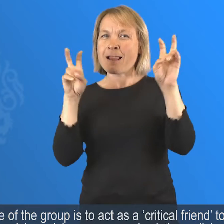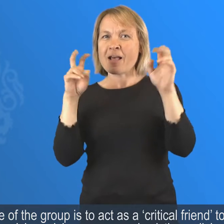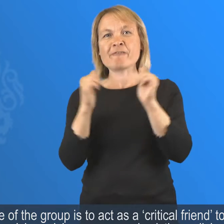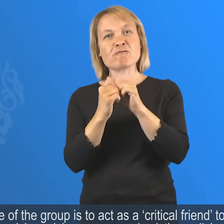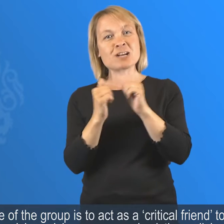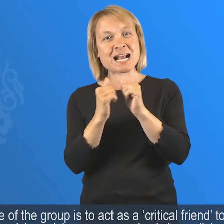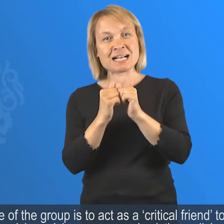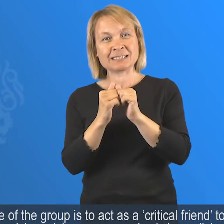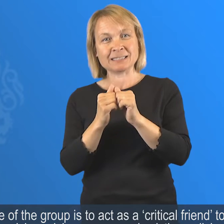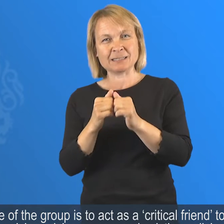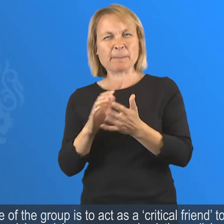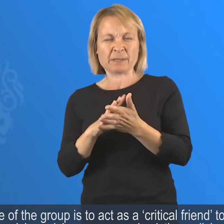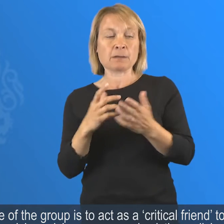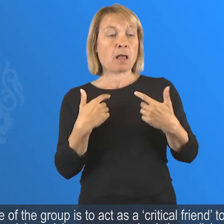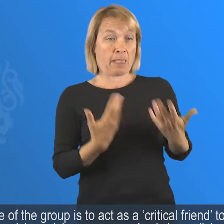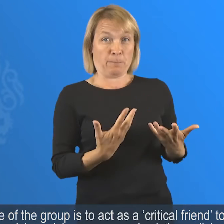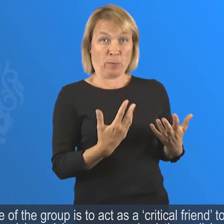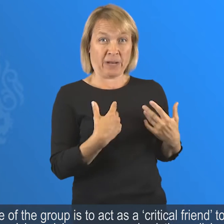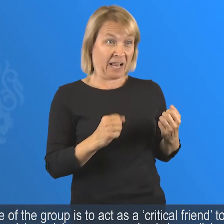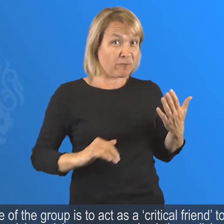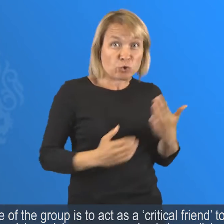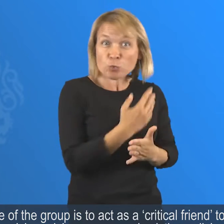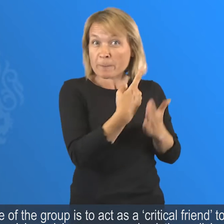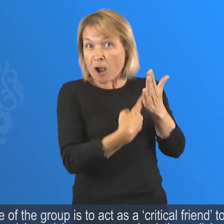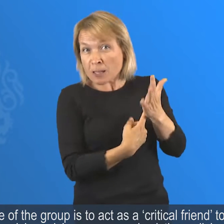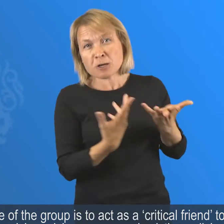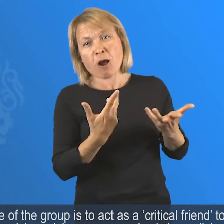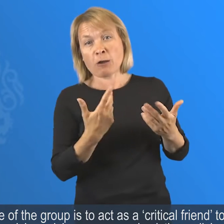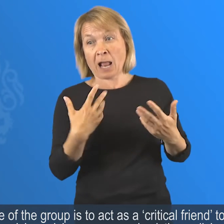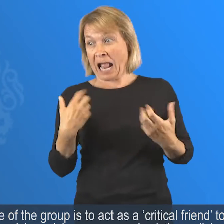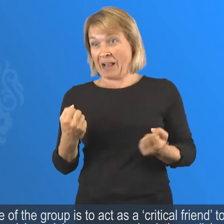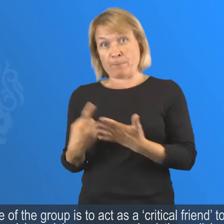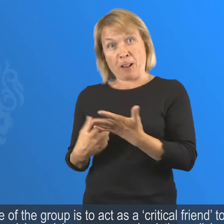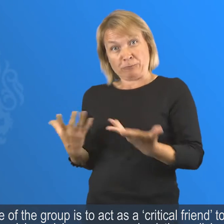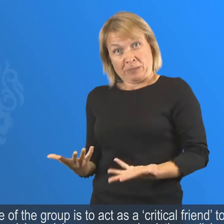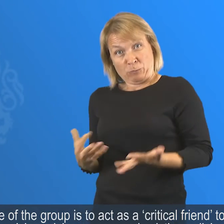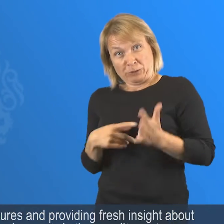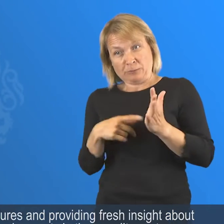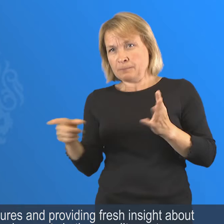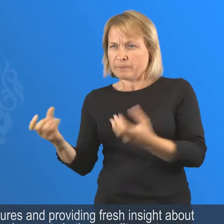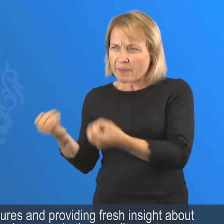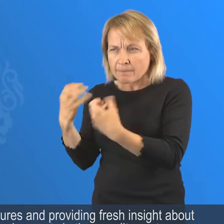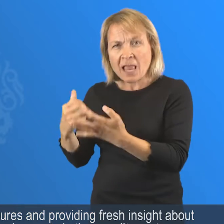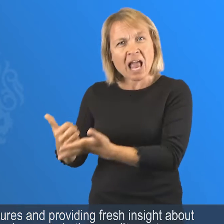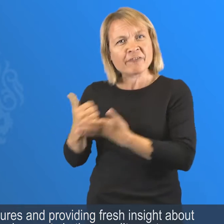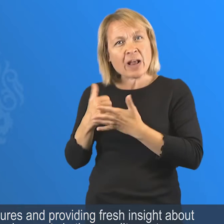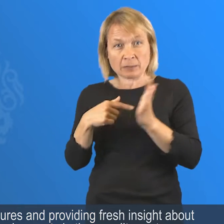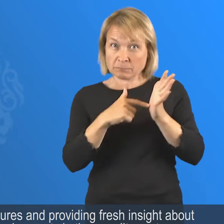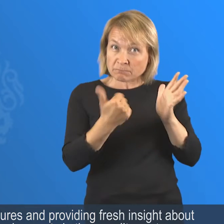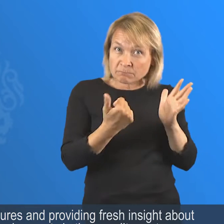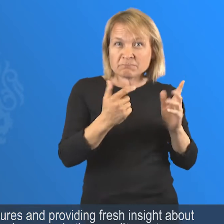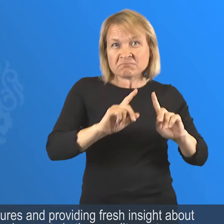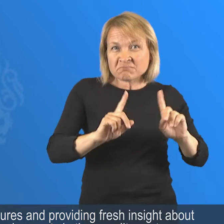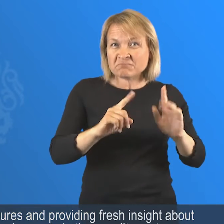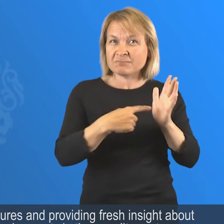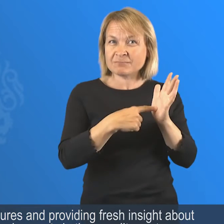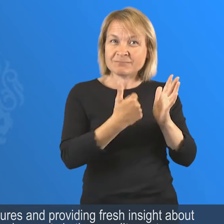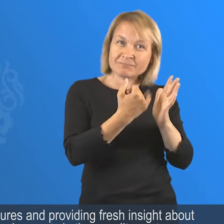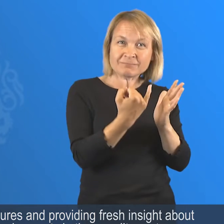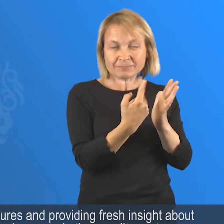and existing policies, procedures, and providing fresh insight about developments in the equality sector.